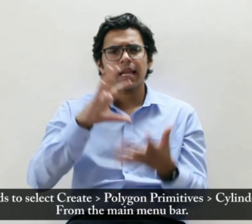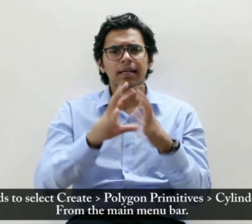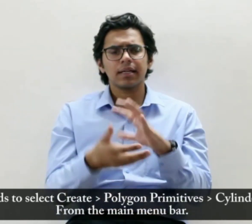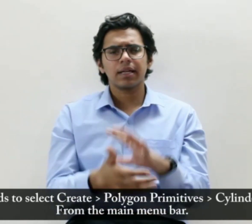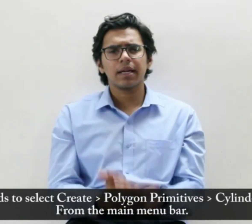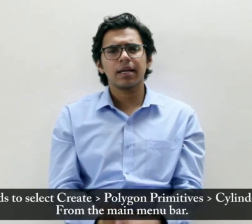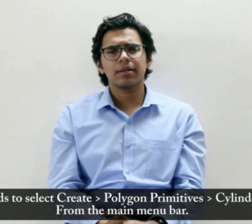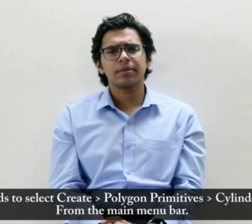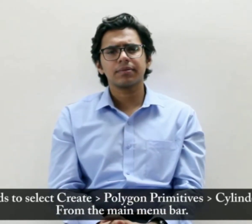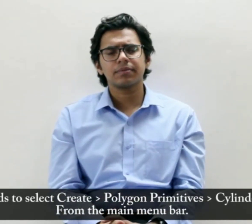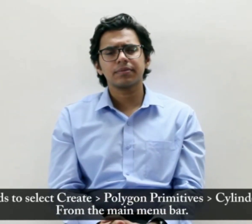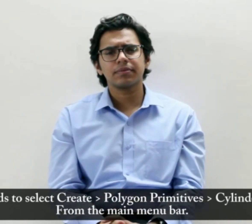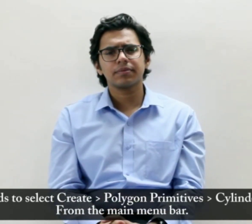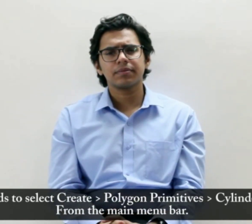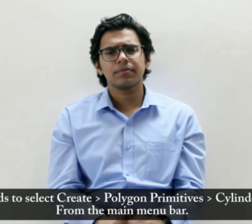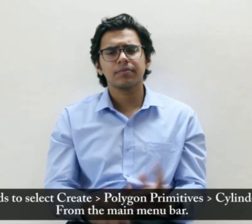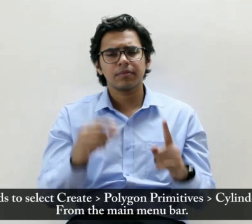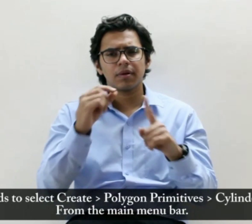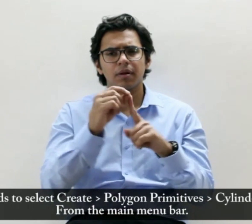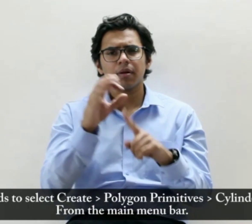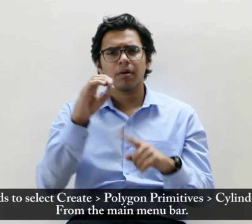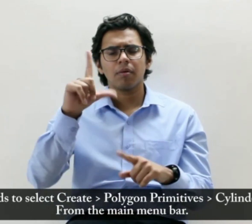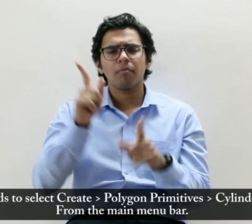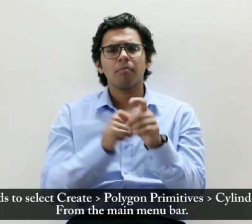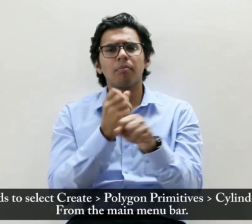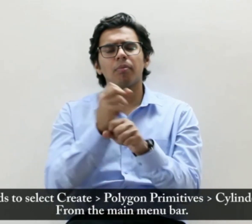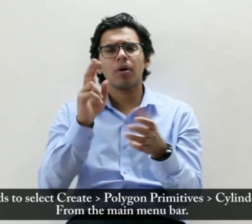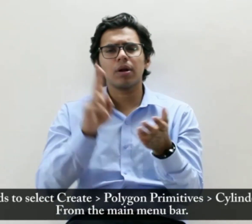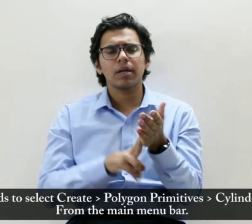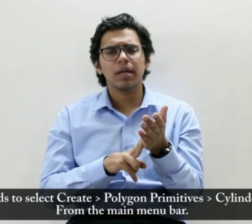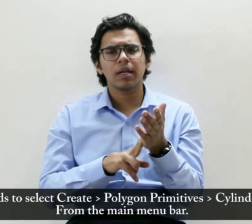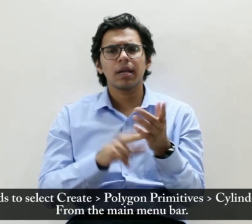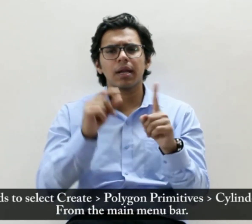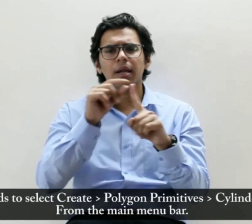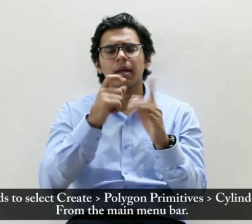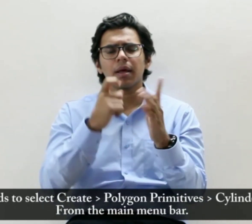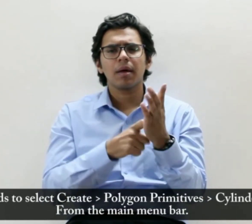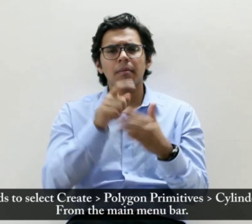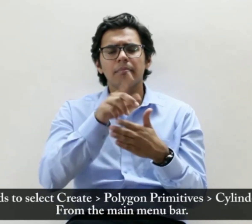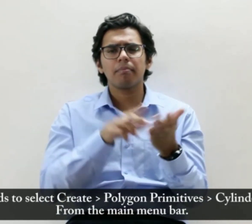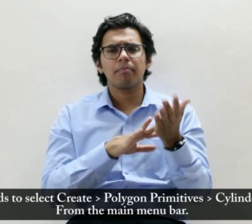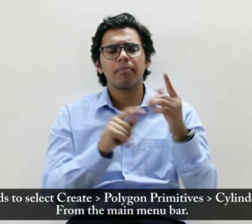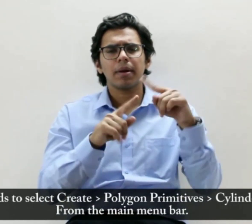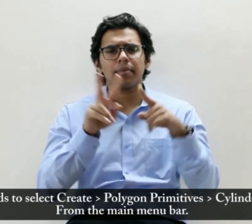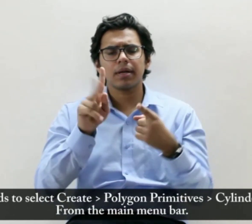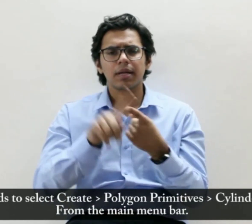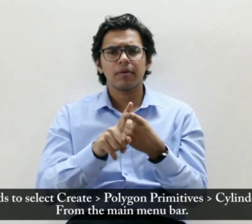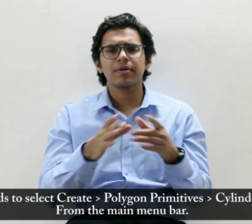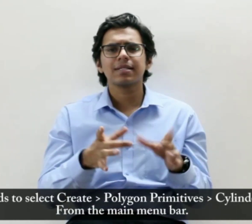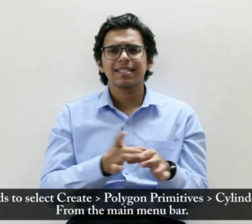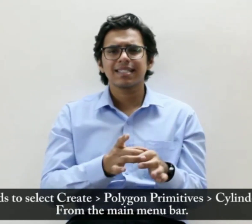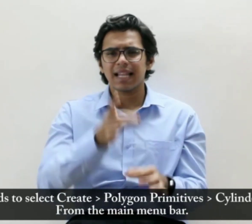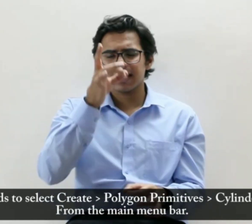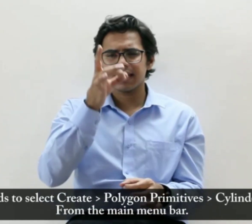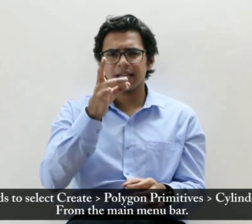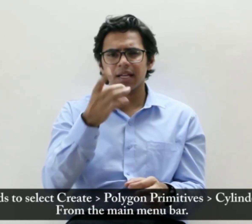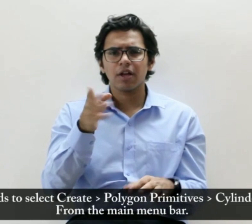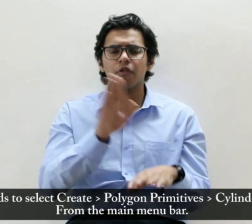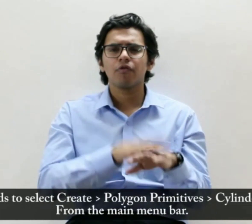Need to select Create, then Polygon Primitives, then Cylinder from the main menu bar.